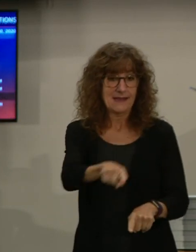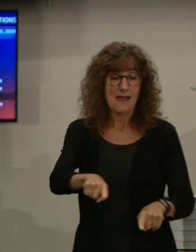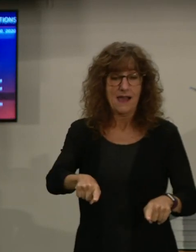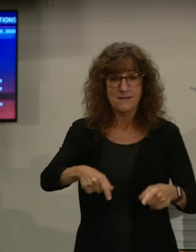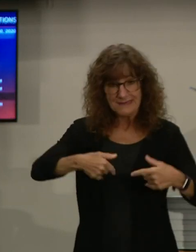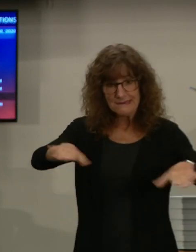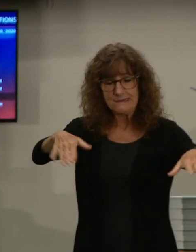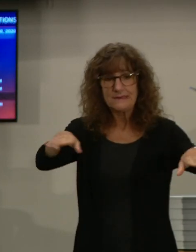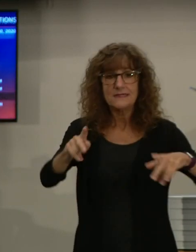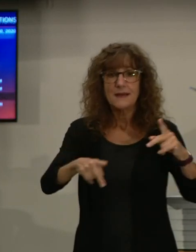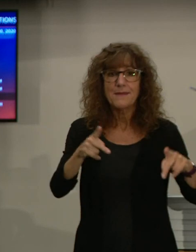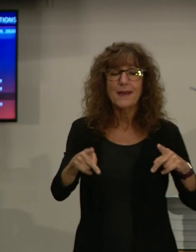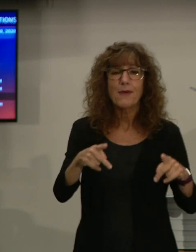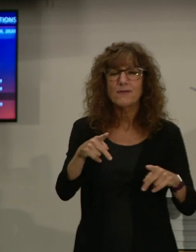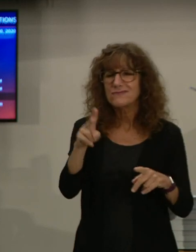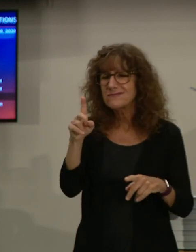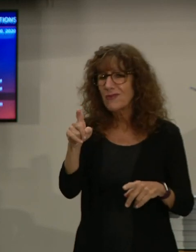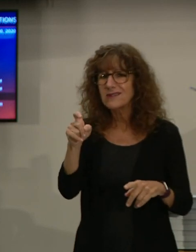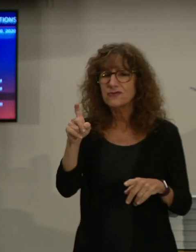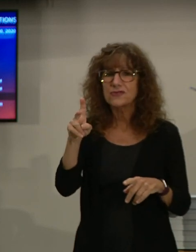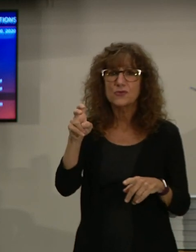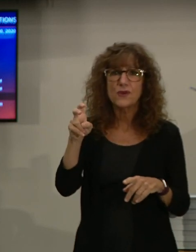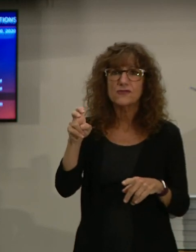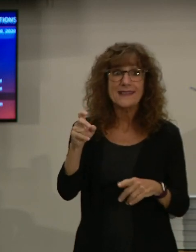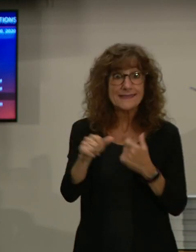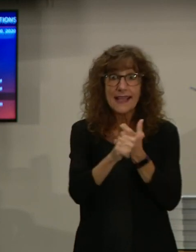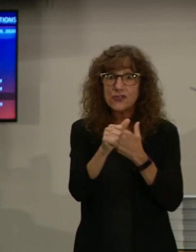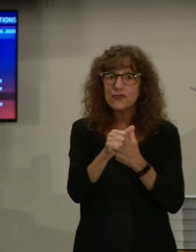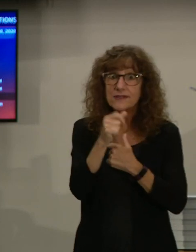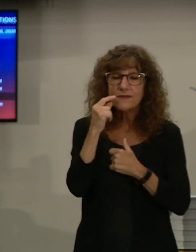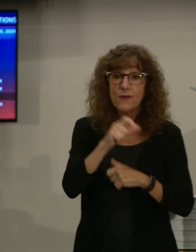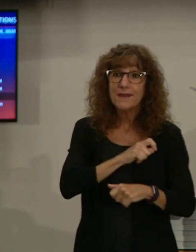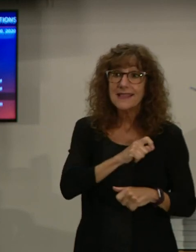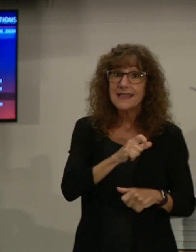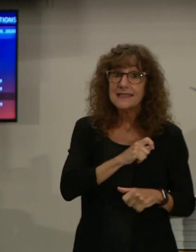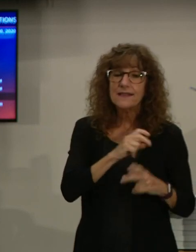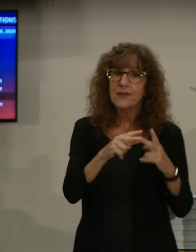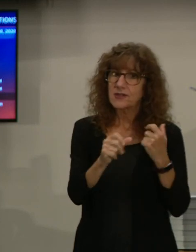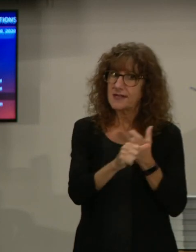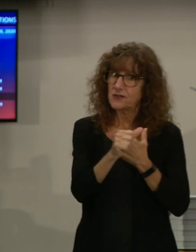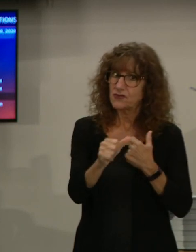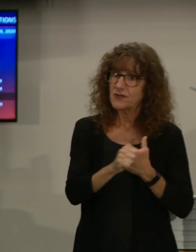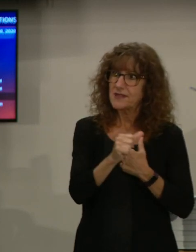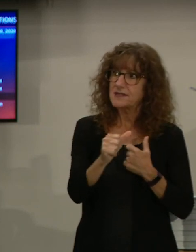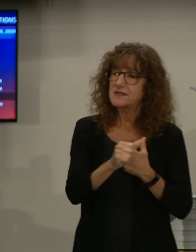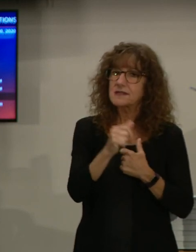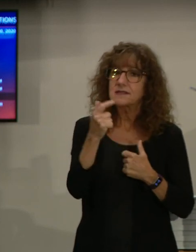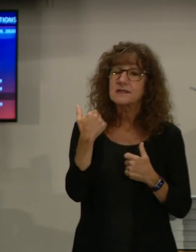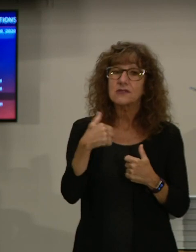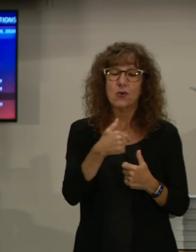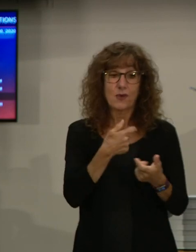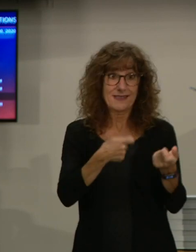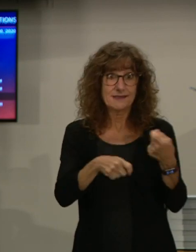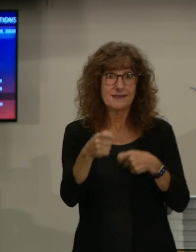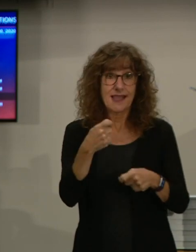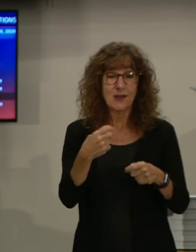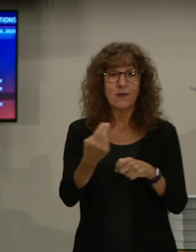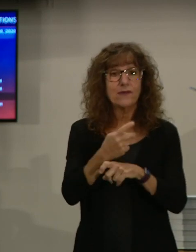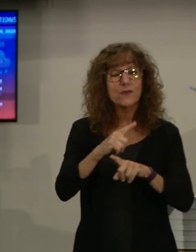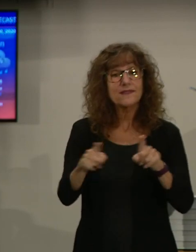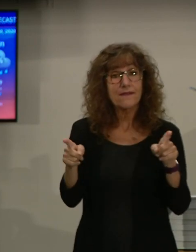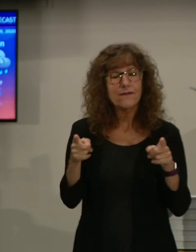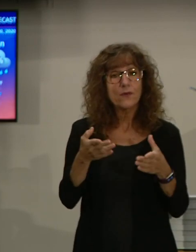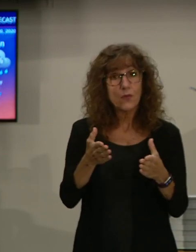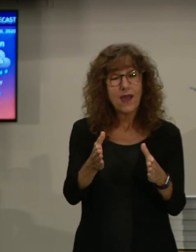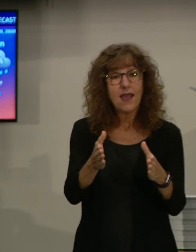with hundreds of people. It's a very dangerous proposition. I have to be honest with you. It is a very dangerous proposition. So we have instead used a different